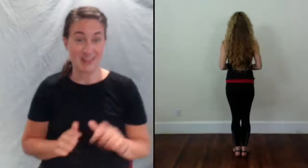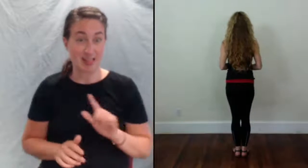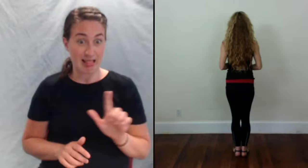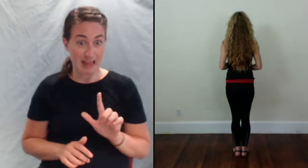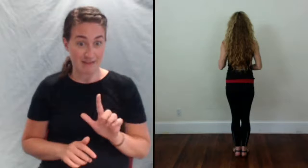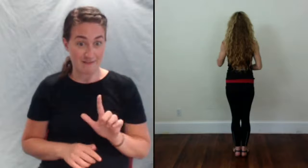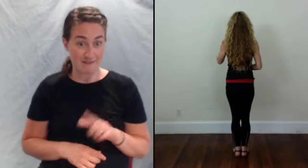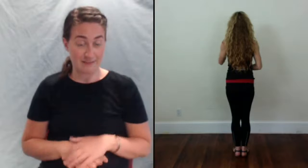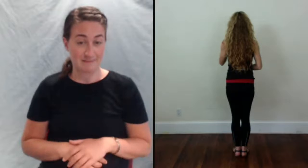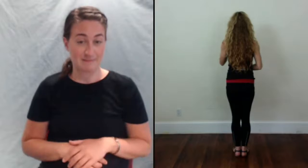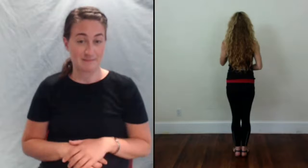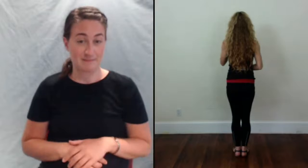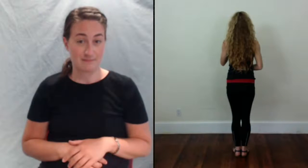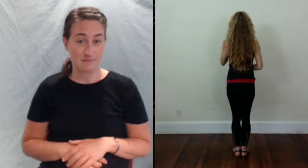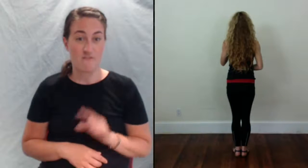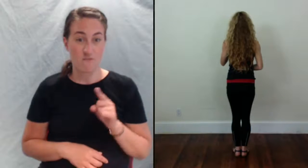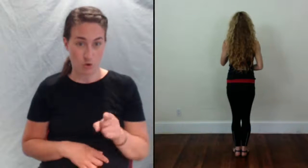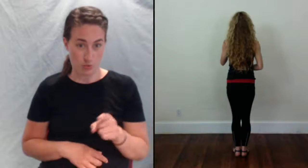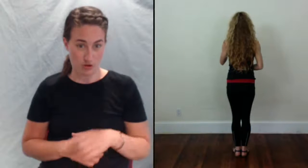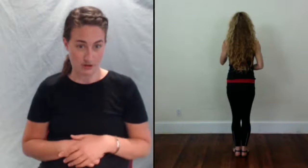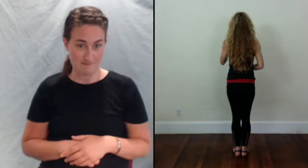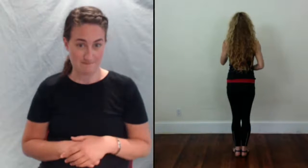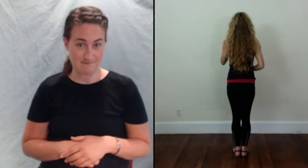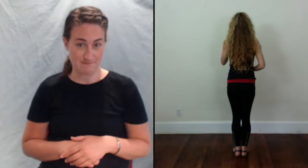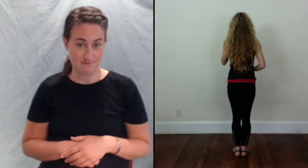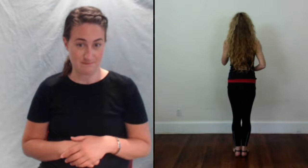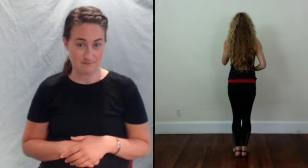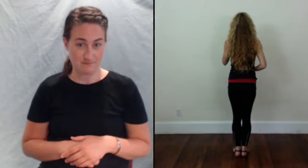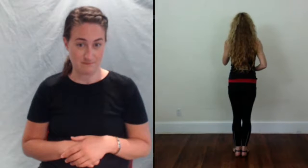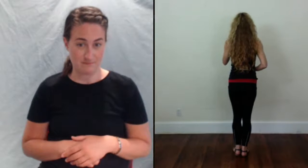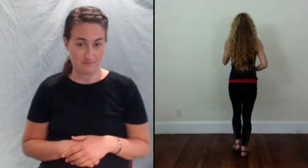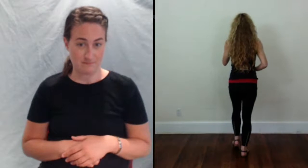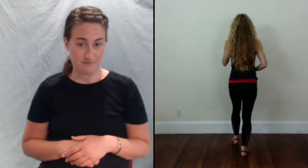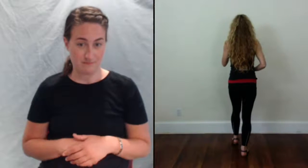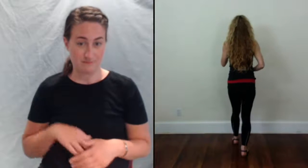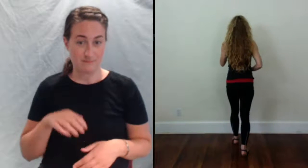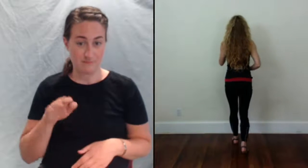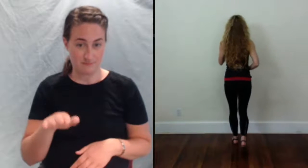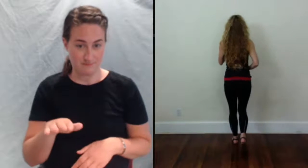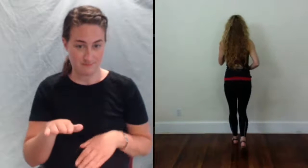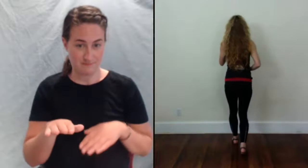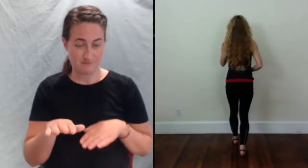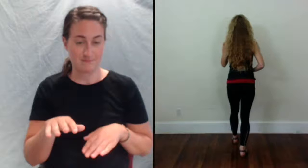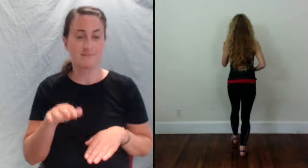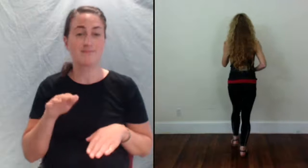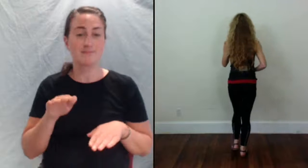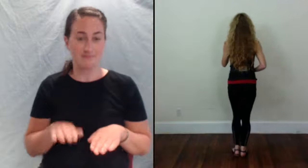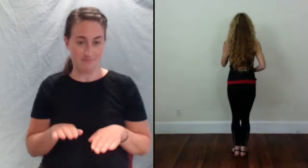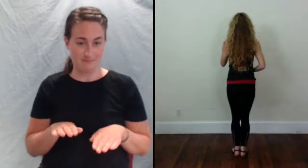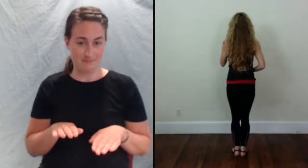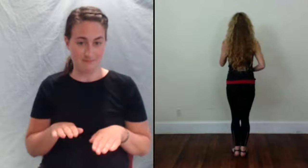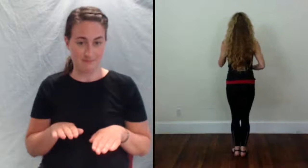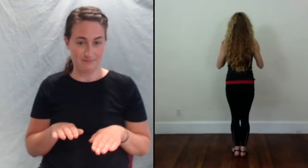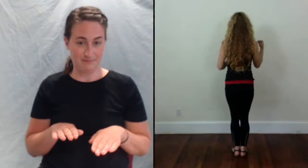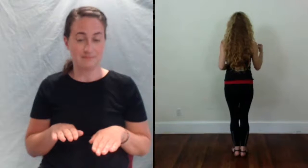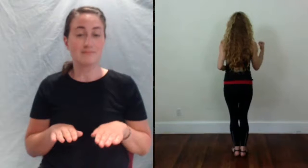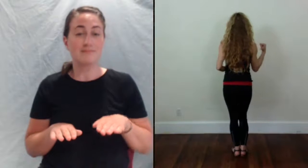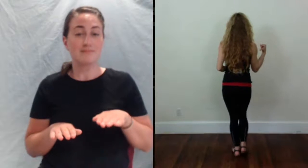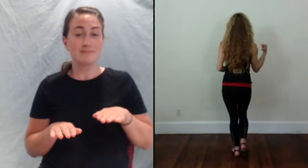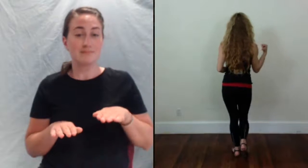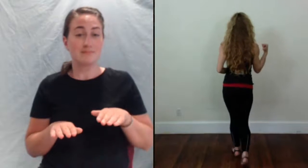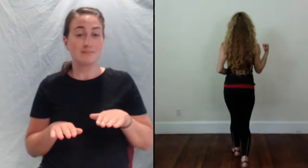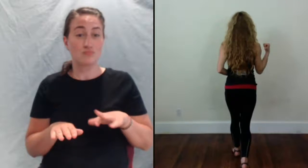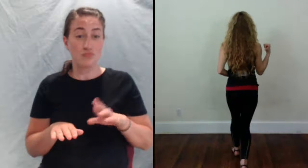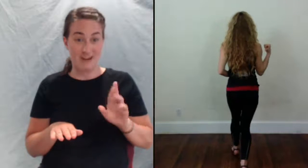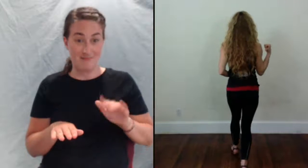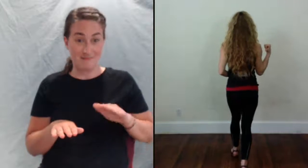Left foot first, going forwards. Left foot, front and together. Right